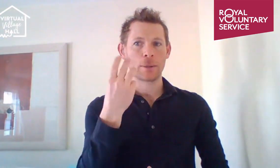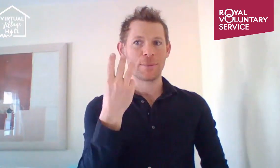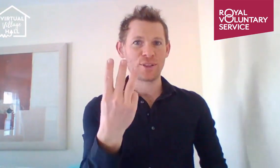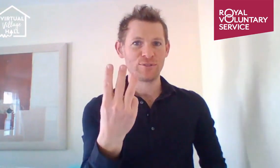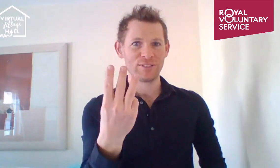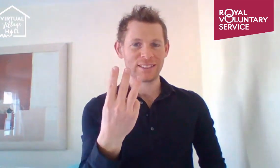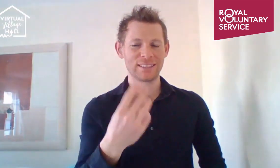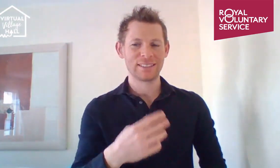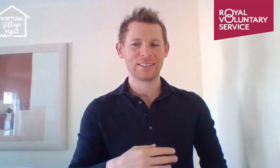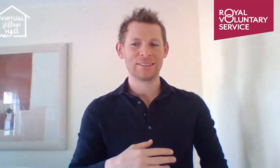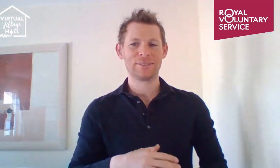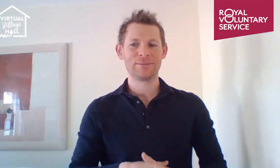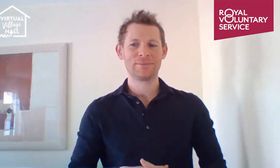and number 3.